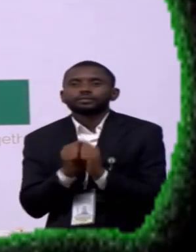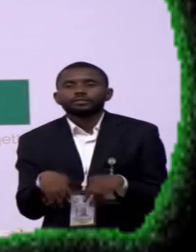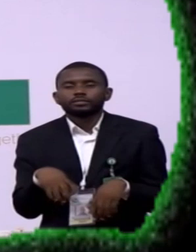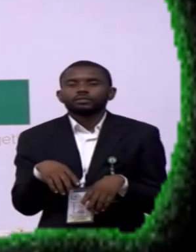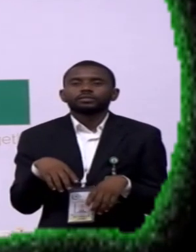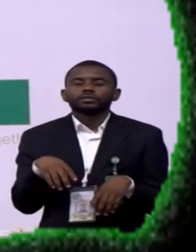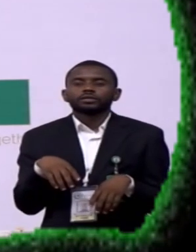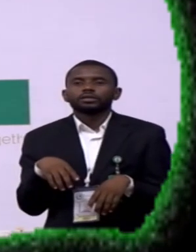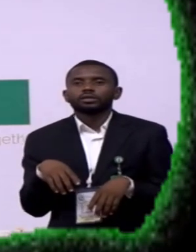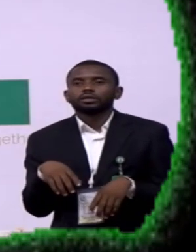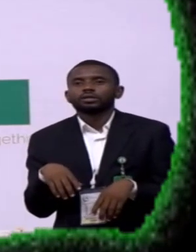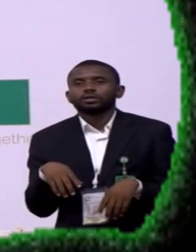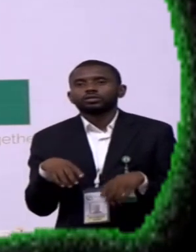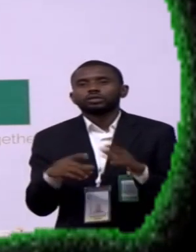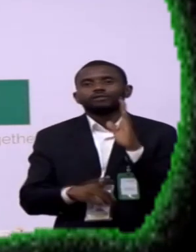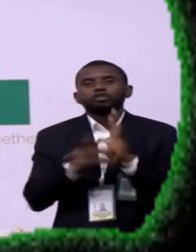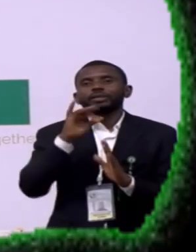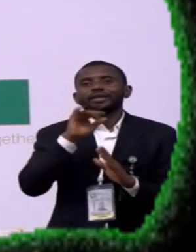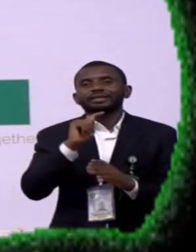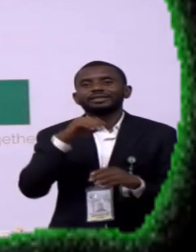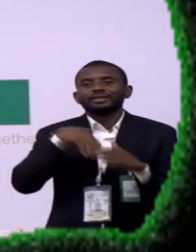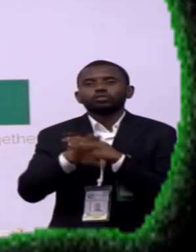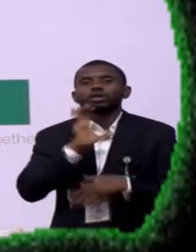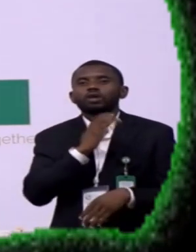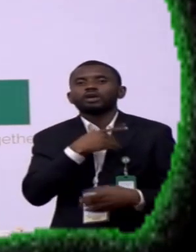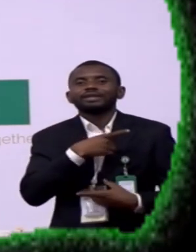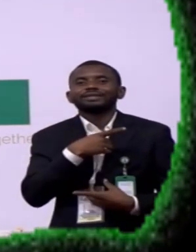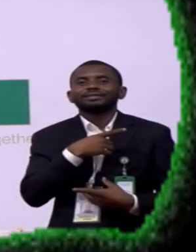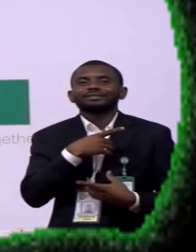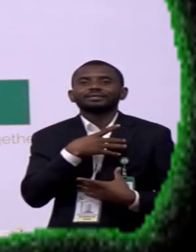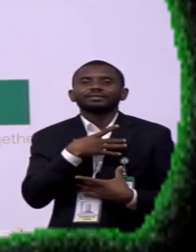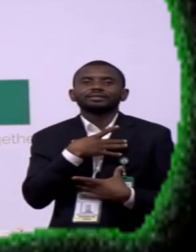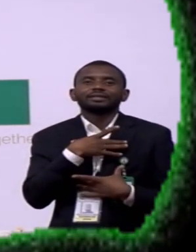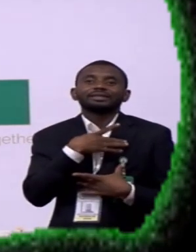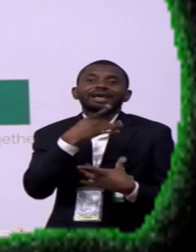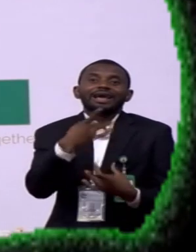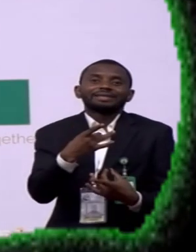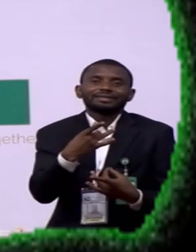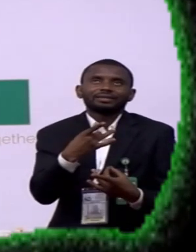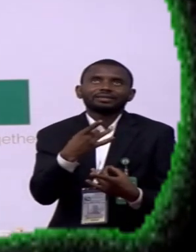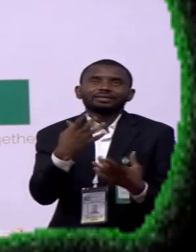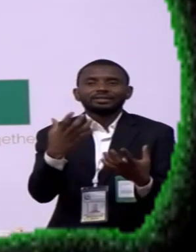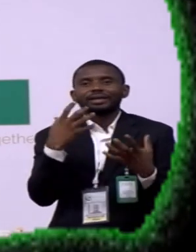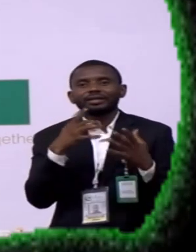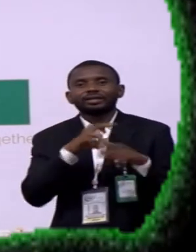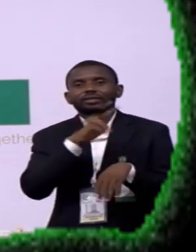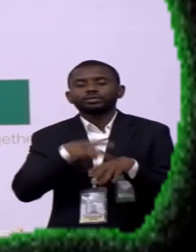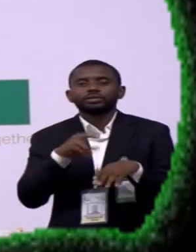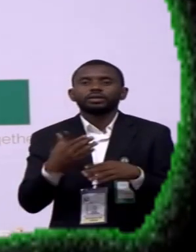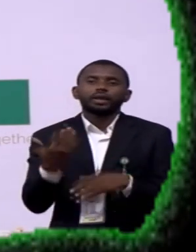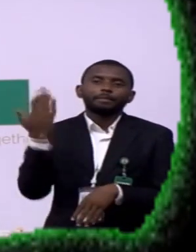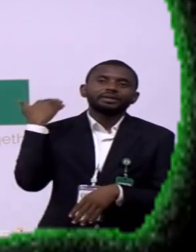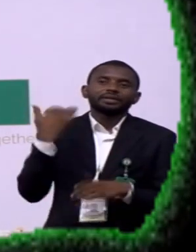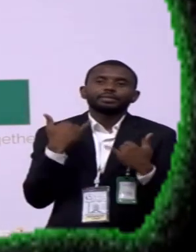our desired nation. The past and present difficulties we have